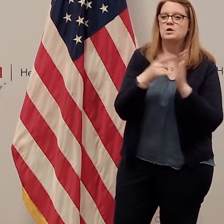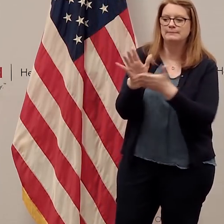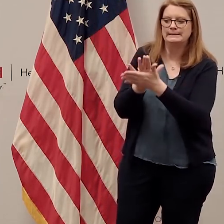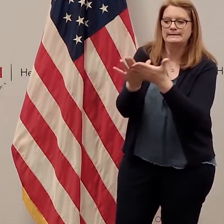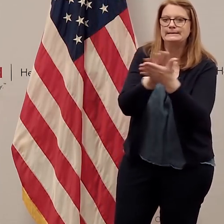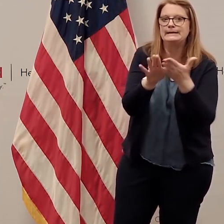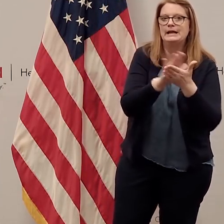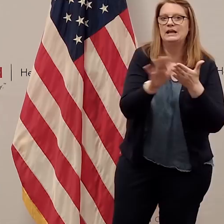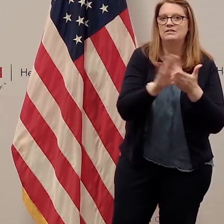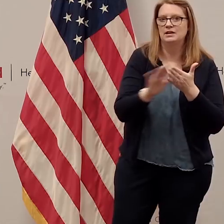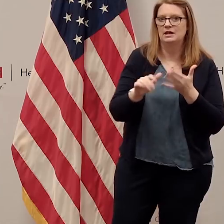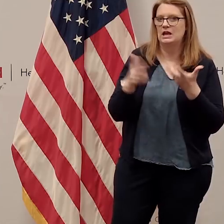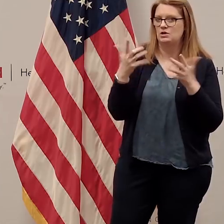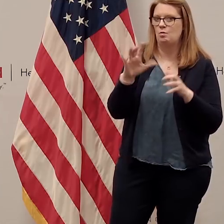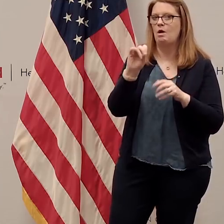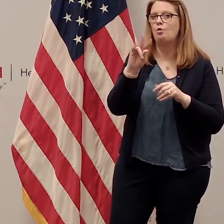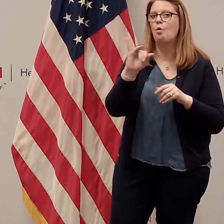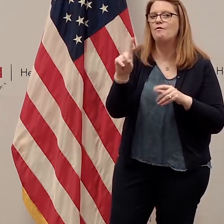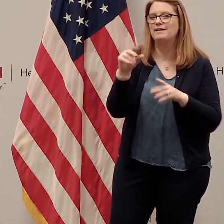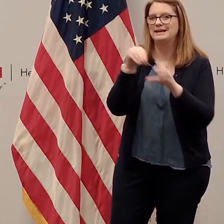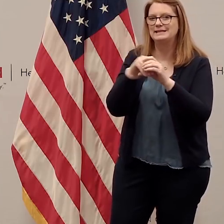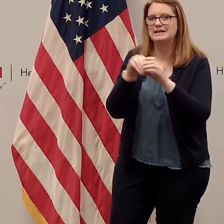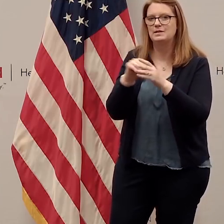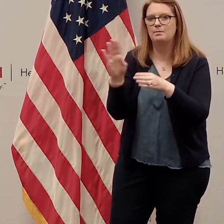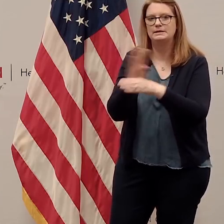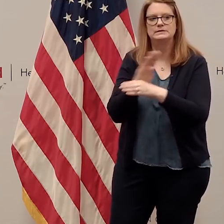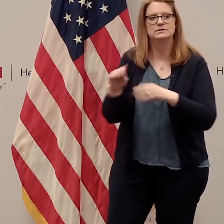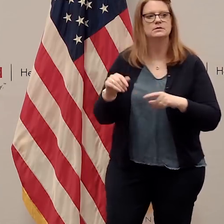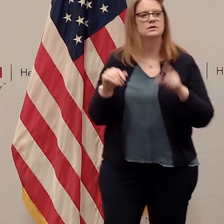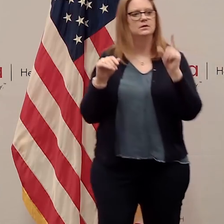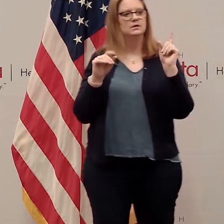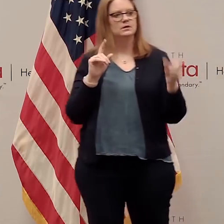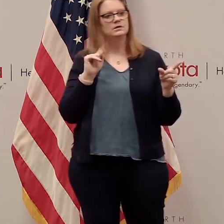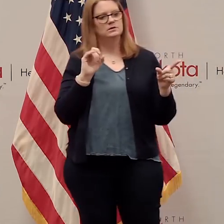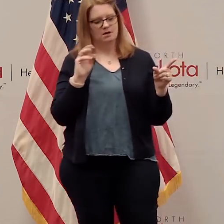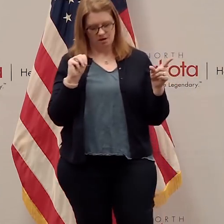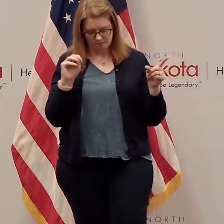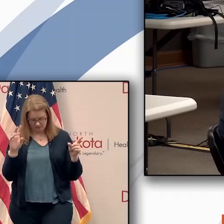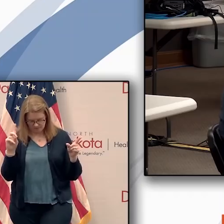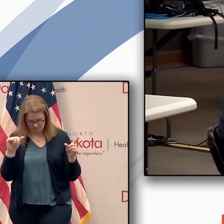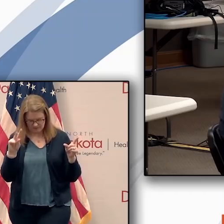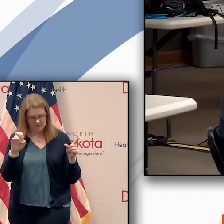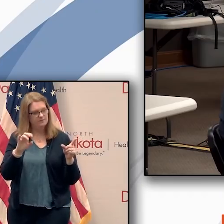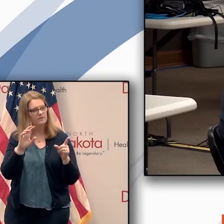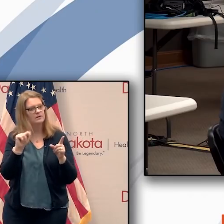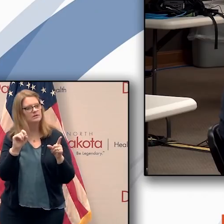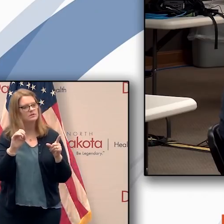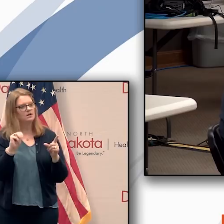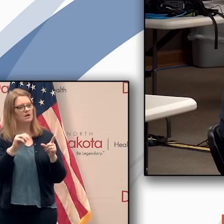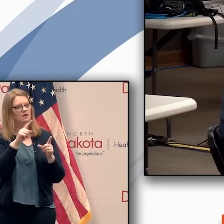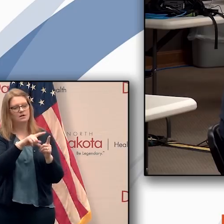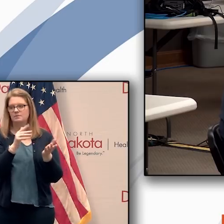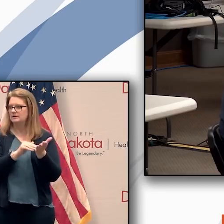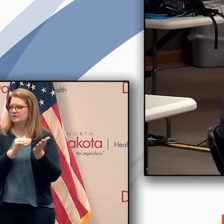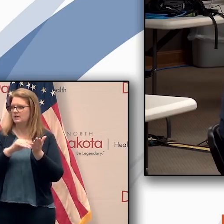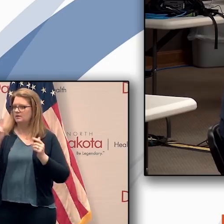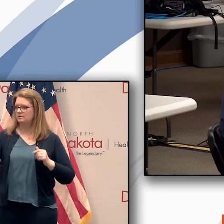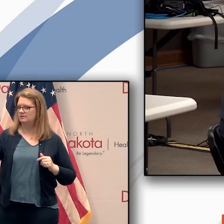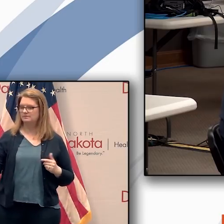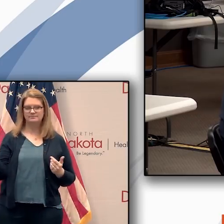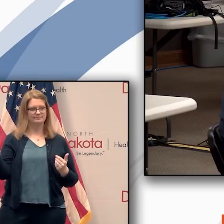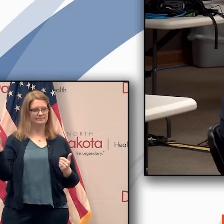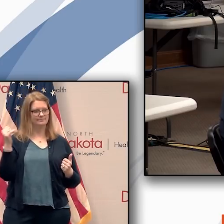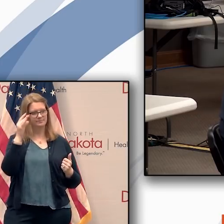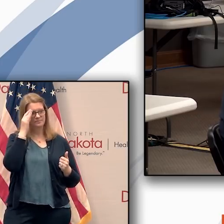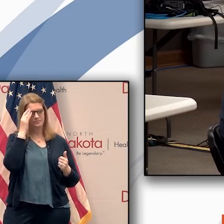COVID out of their business places. Okay, I think it's Tom and then Dave. Medical question for the doctor. Fantastic. Dr.